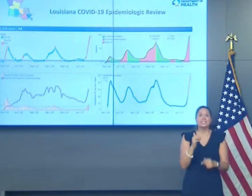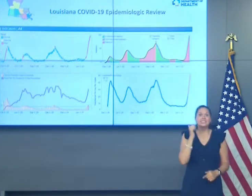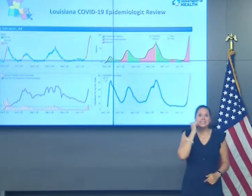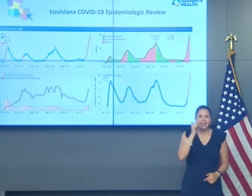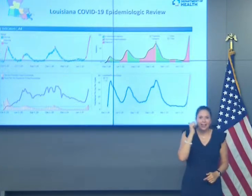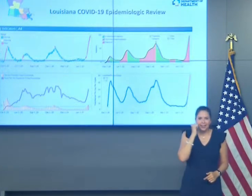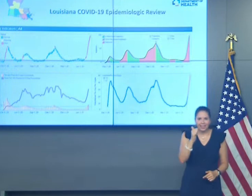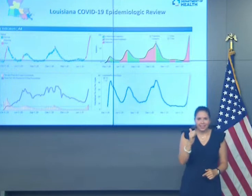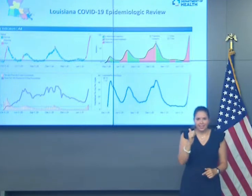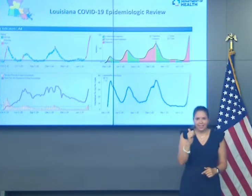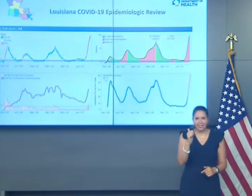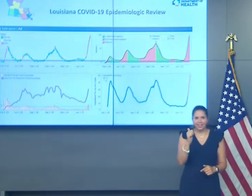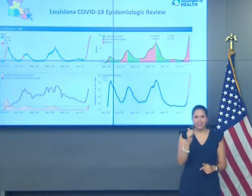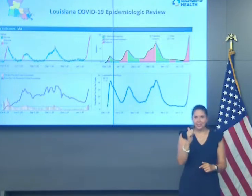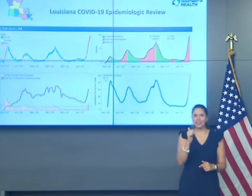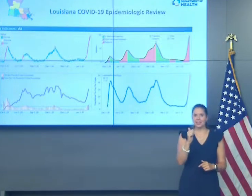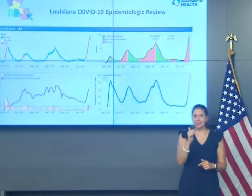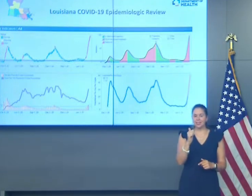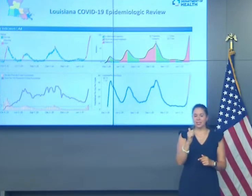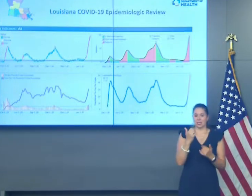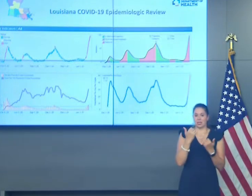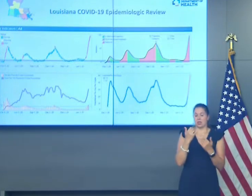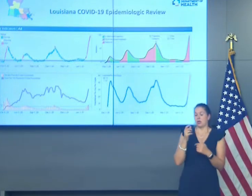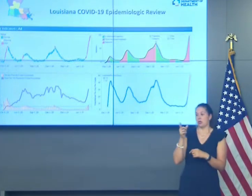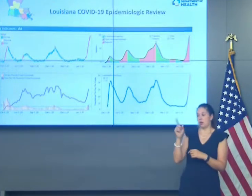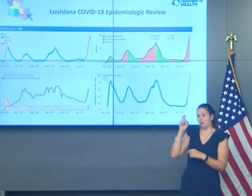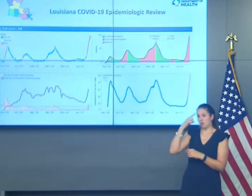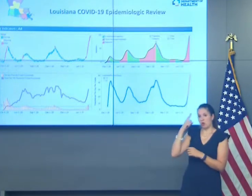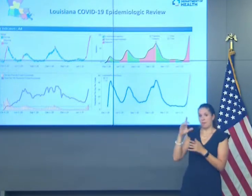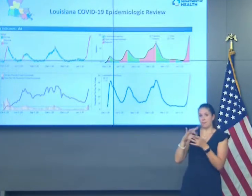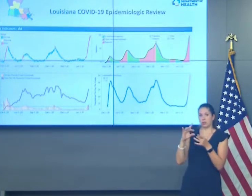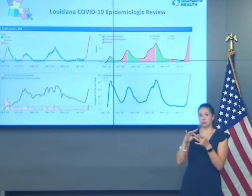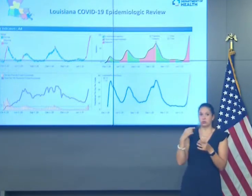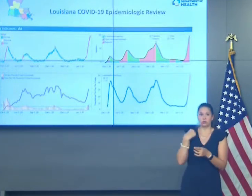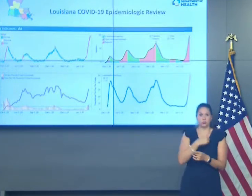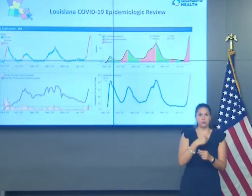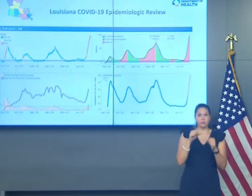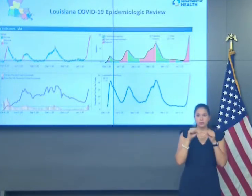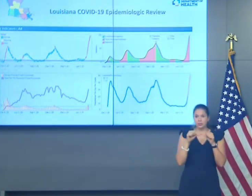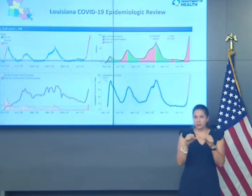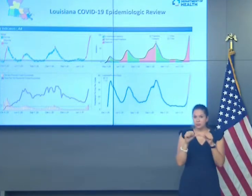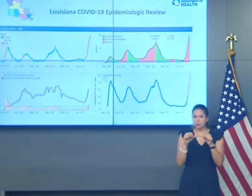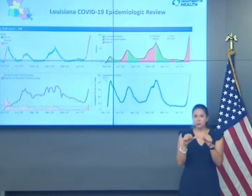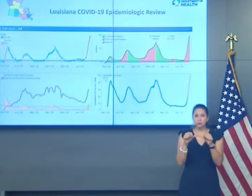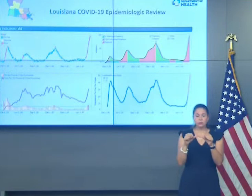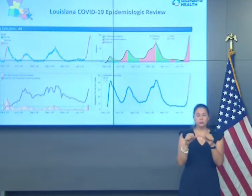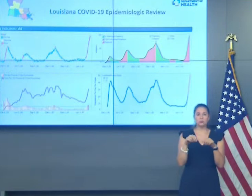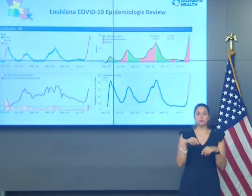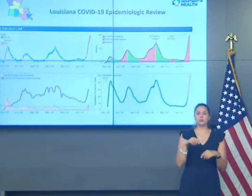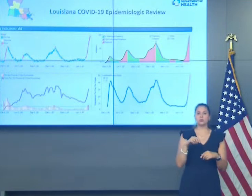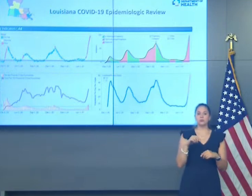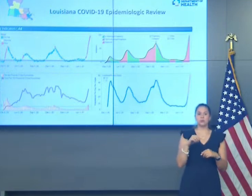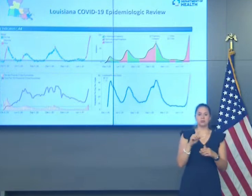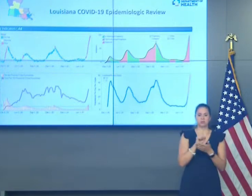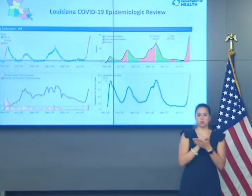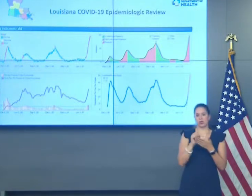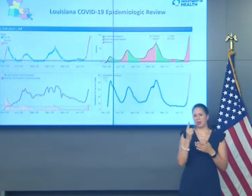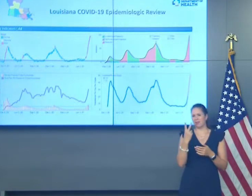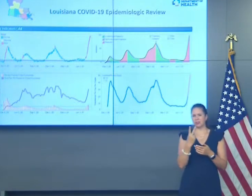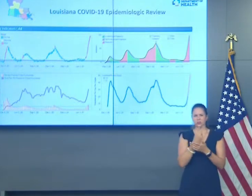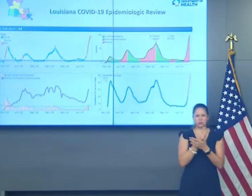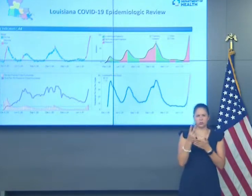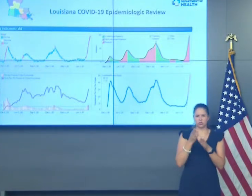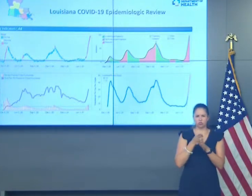daily basis right now. As the governor mentioned, we continue to be, for now about a week and a half or 2